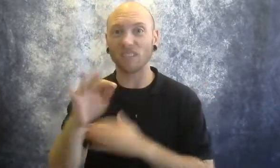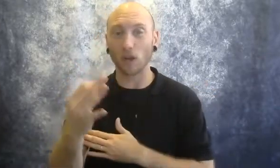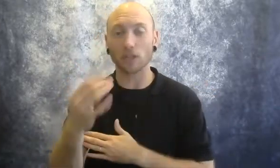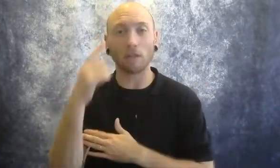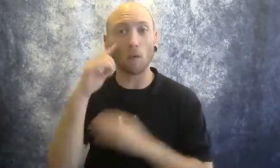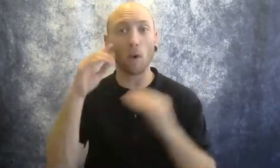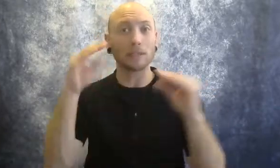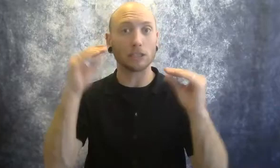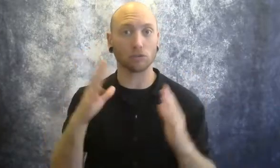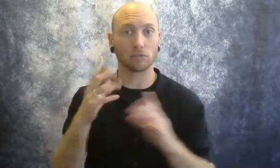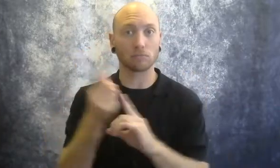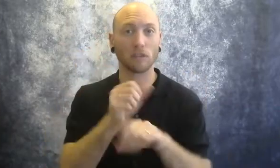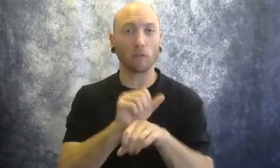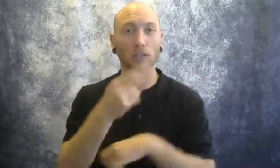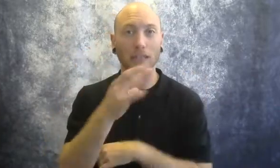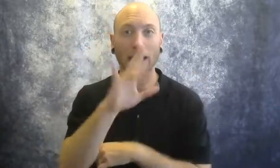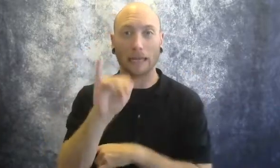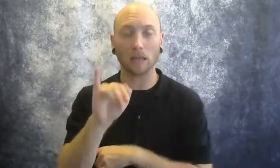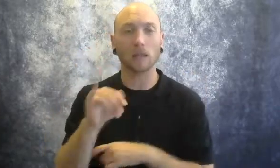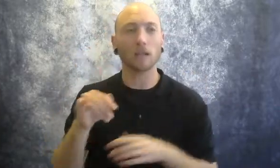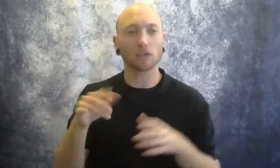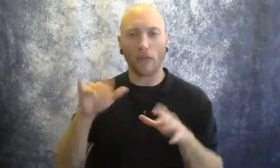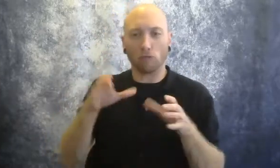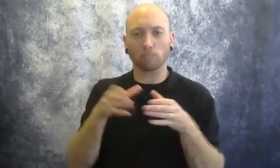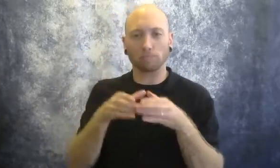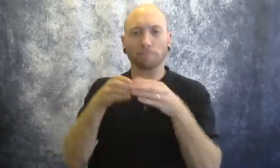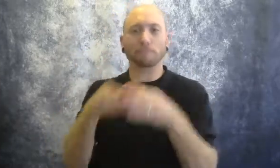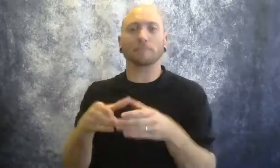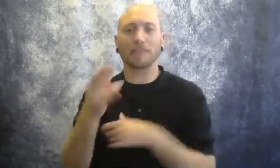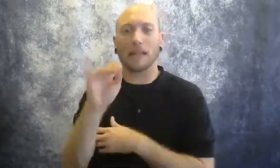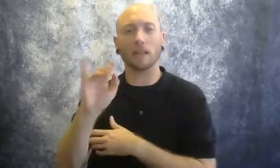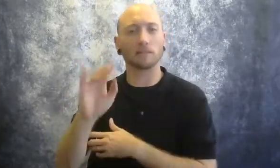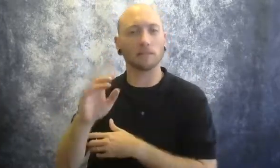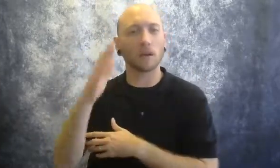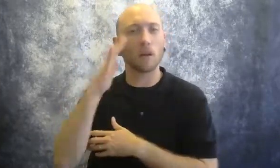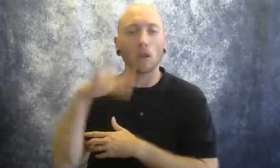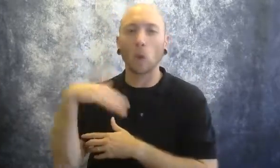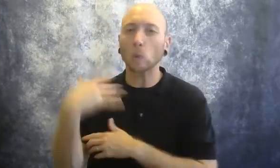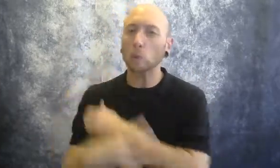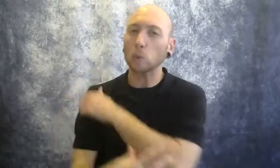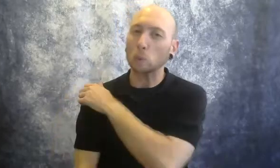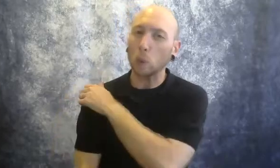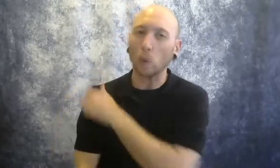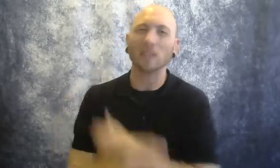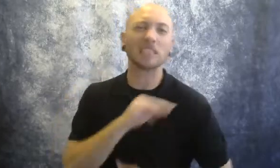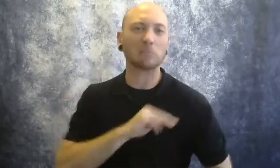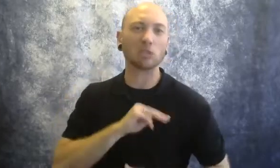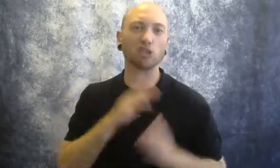a bookstore in Montreal for teachers in Haiti. They had gone down to Haiti because it's so poor and